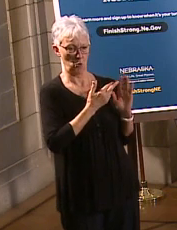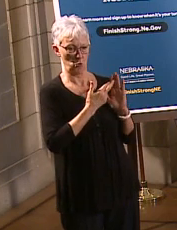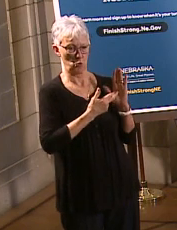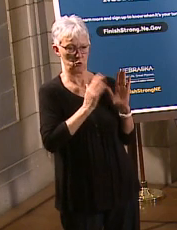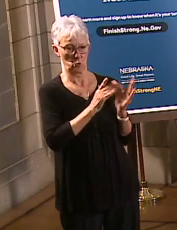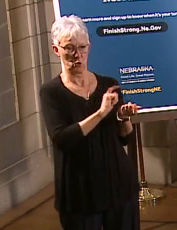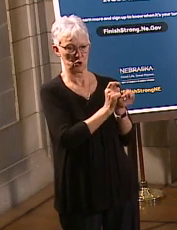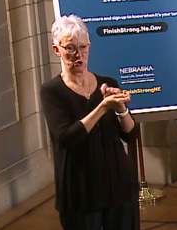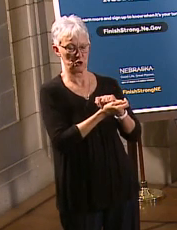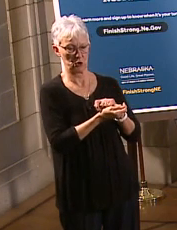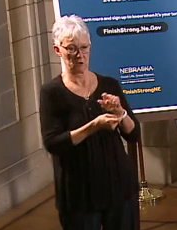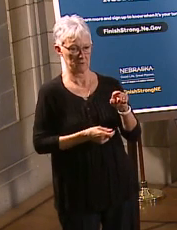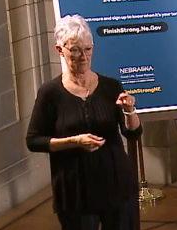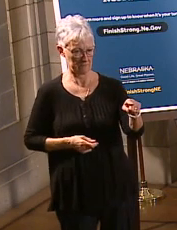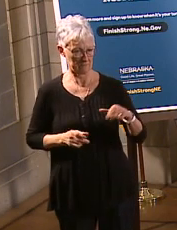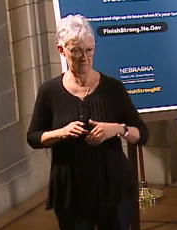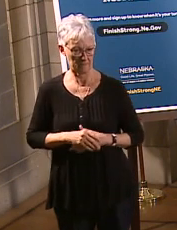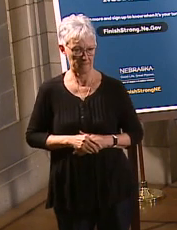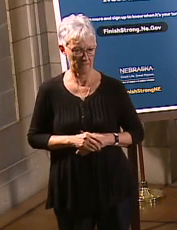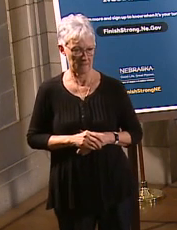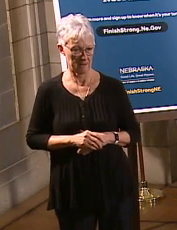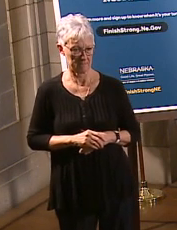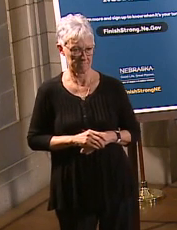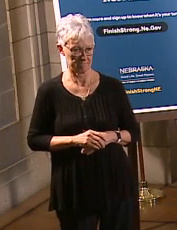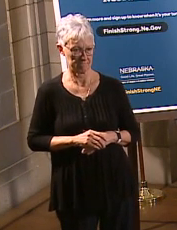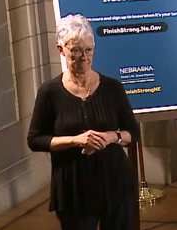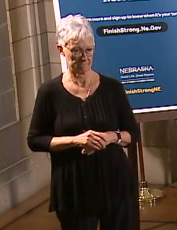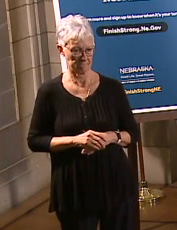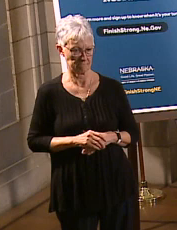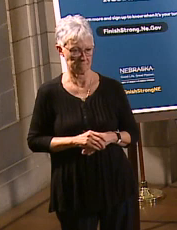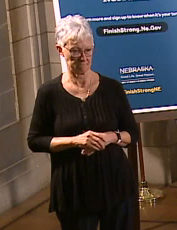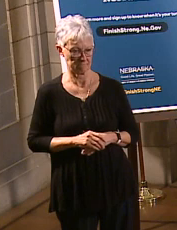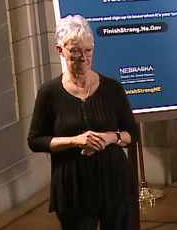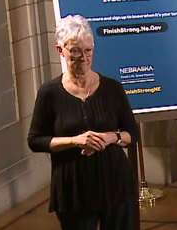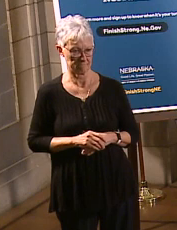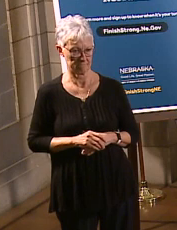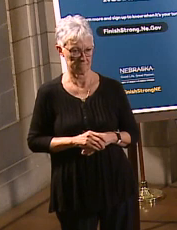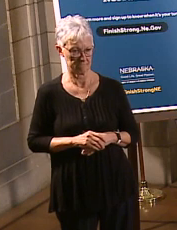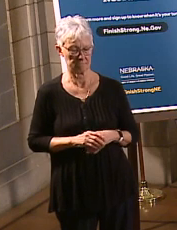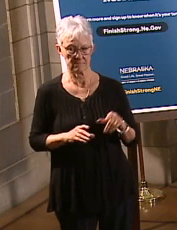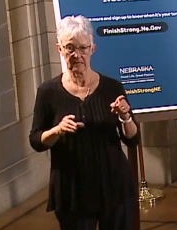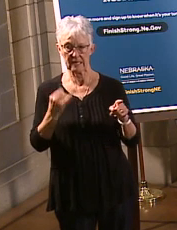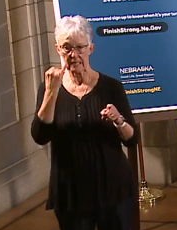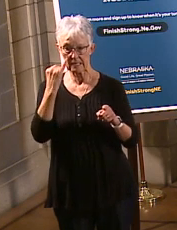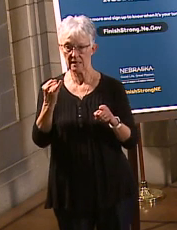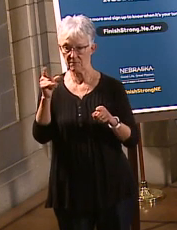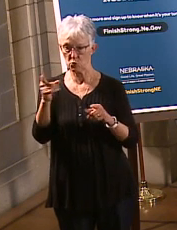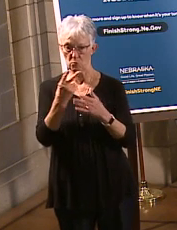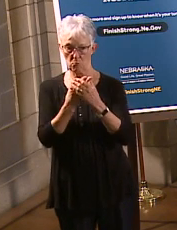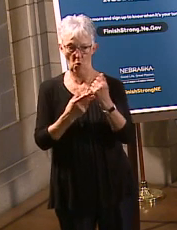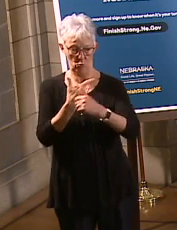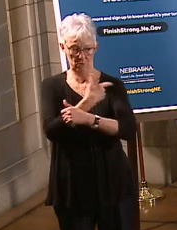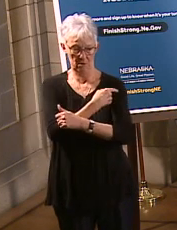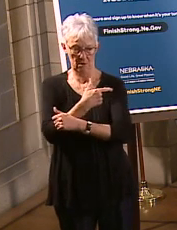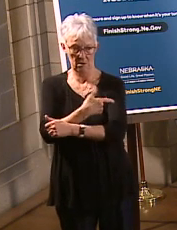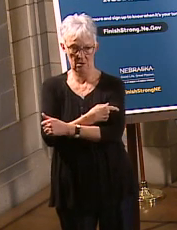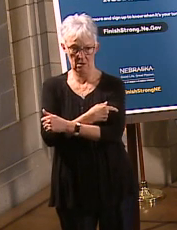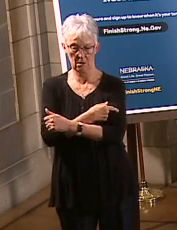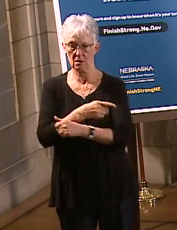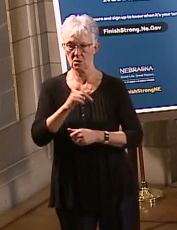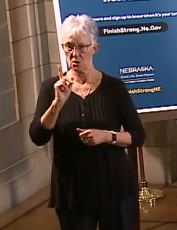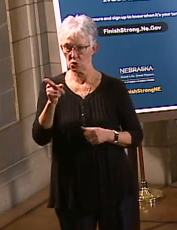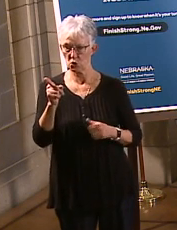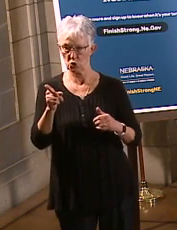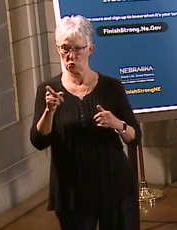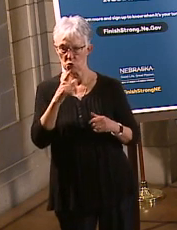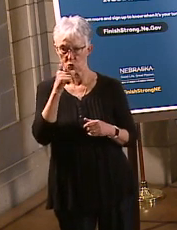add to that? Well, just that if you're fully vaccinated 14 days after your second vaccination, you don't need to quarantine for the